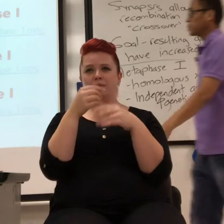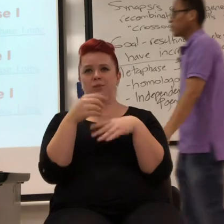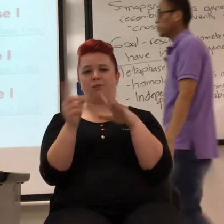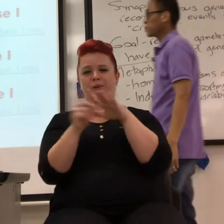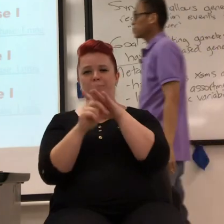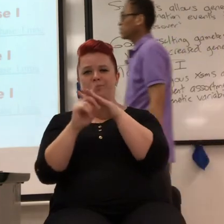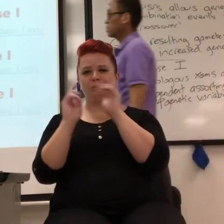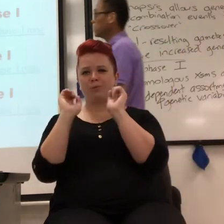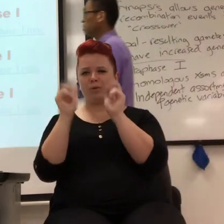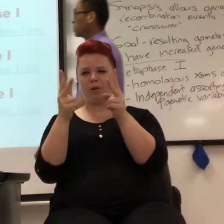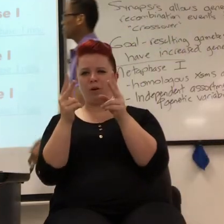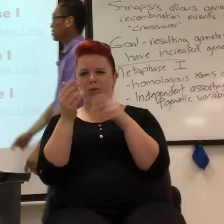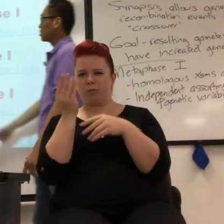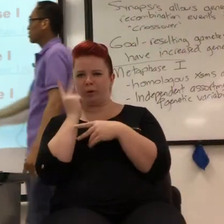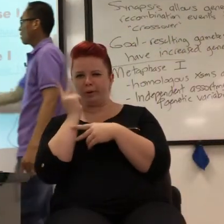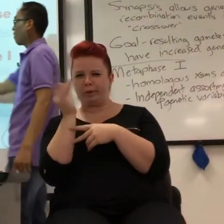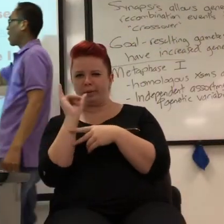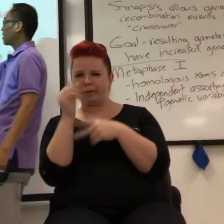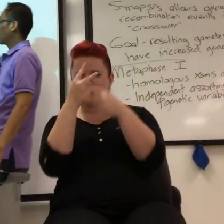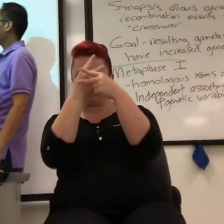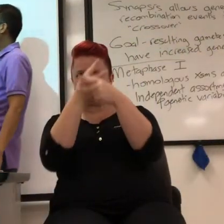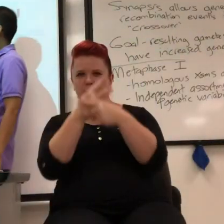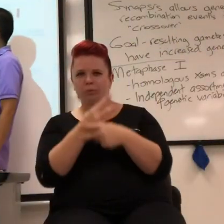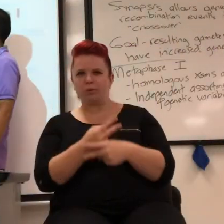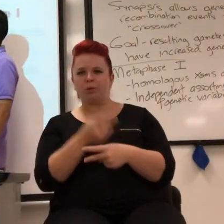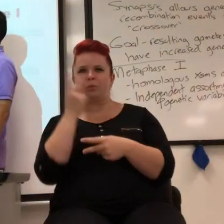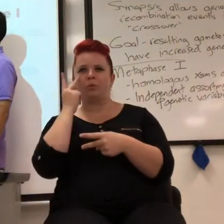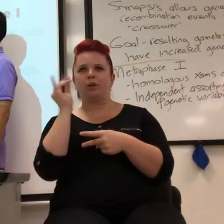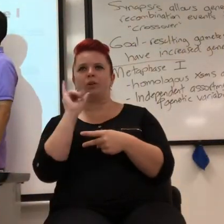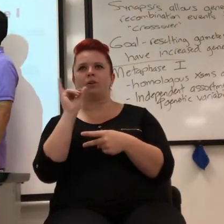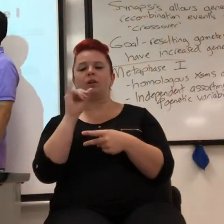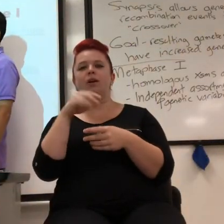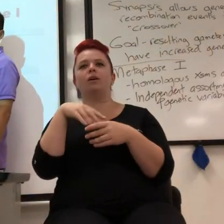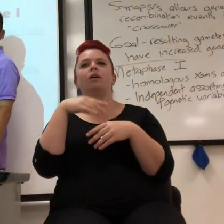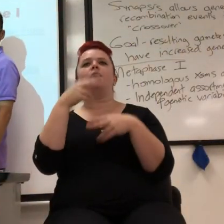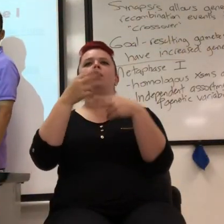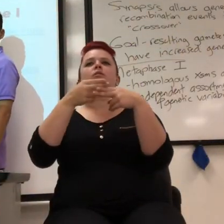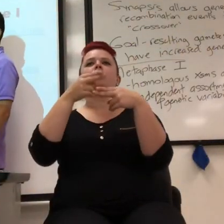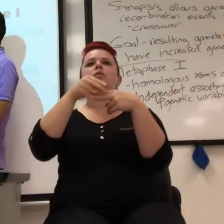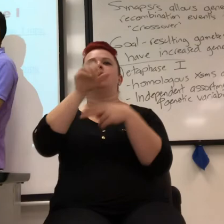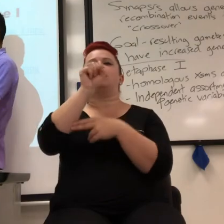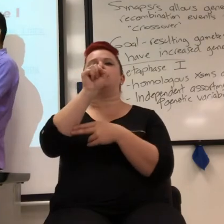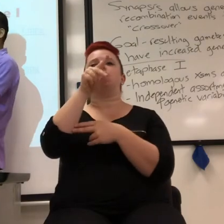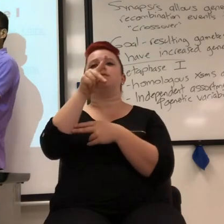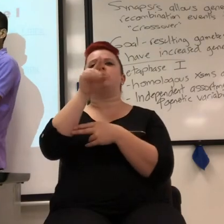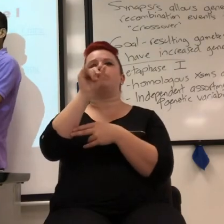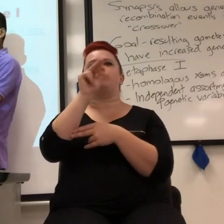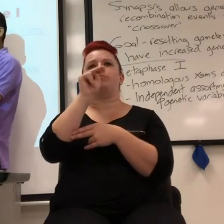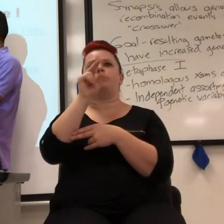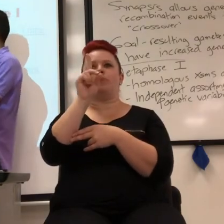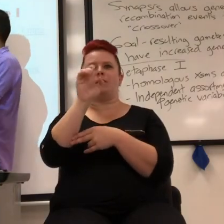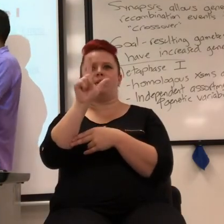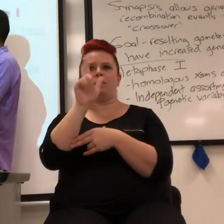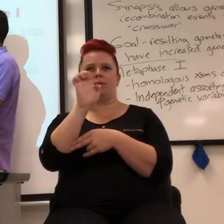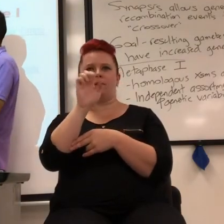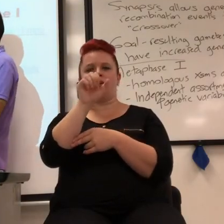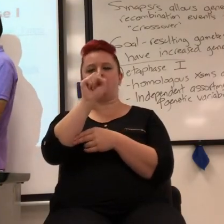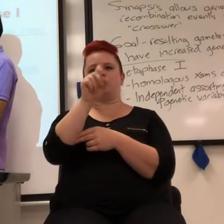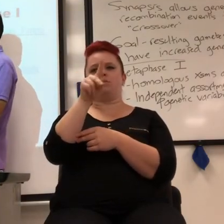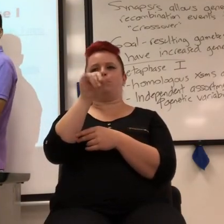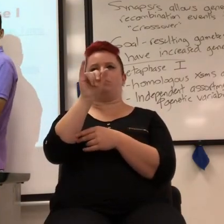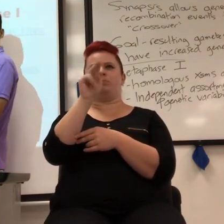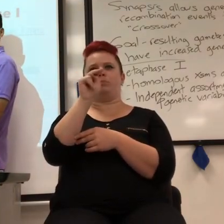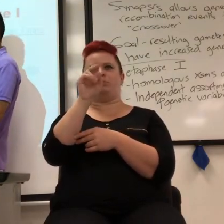the chromosomes aligned here. They call this thing a spindle. It looks like a spindle. When the nuclear envelope's gone,